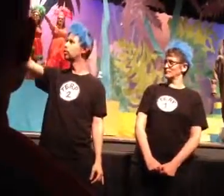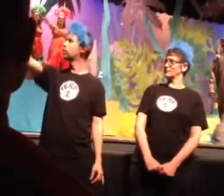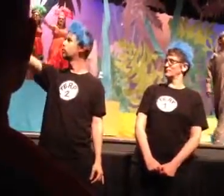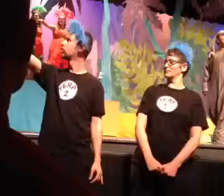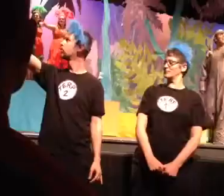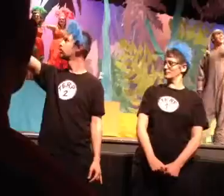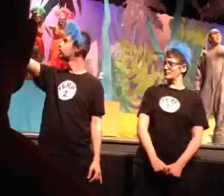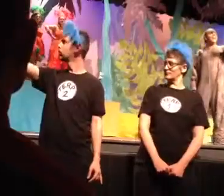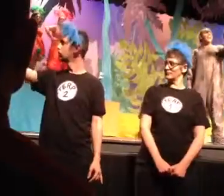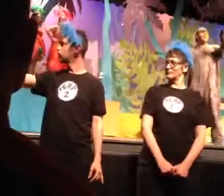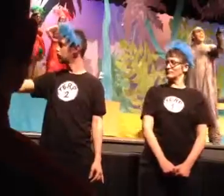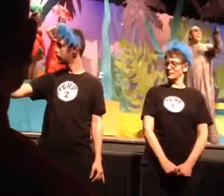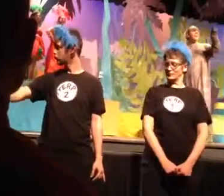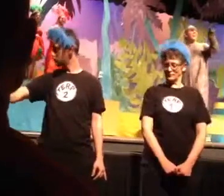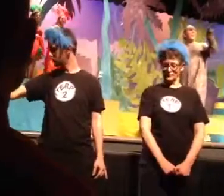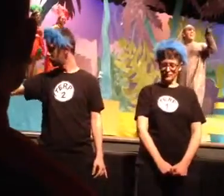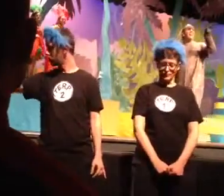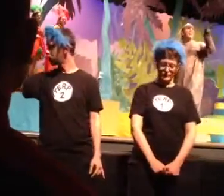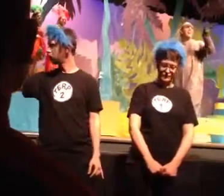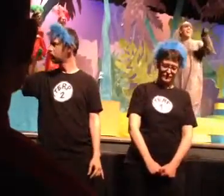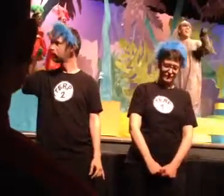the end